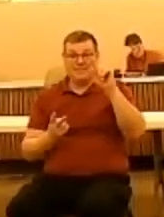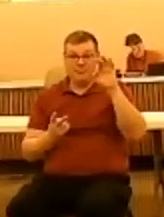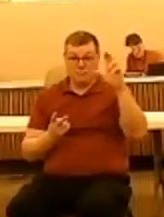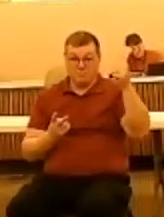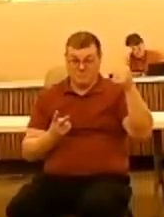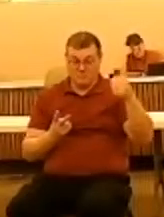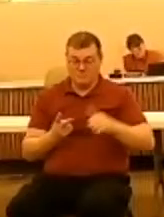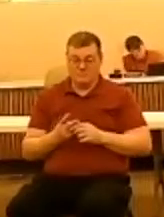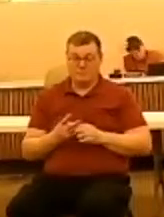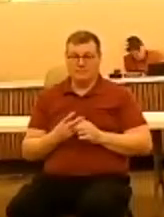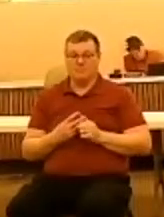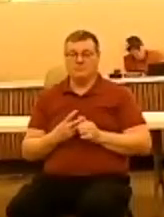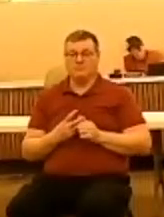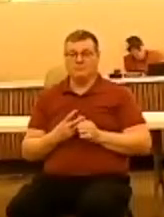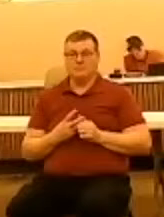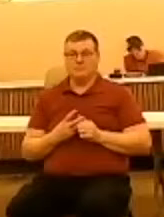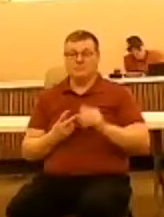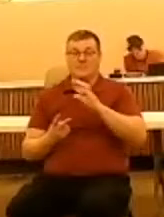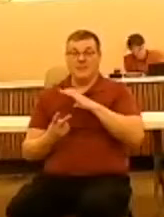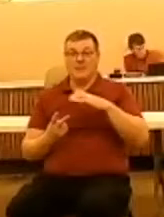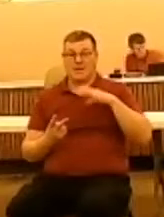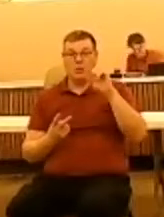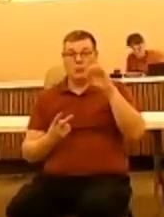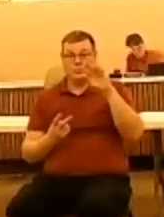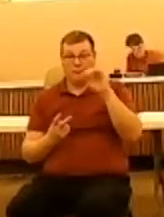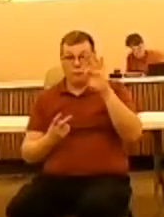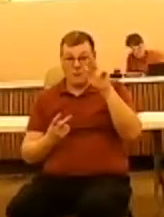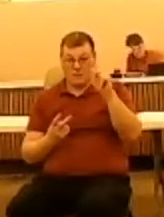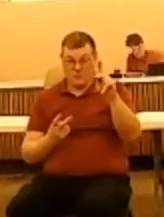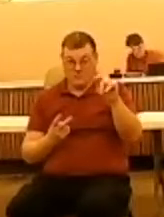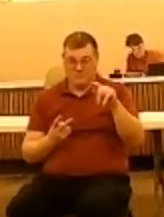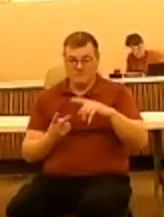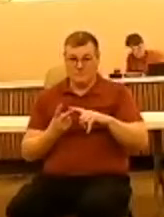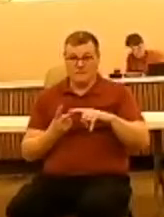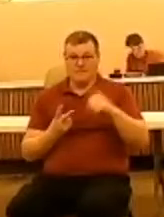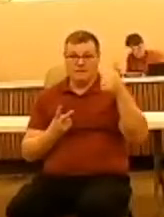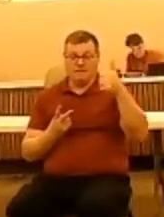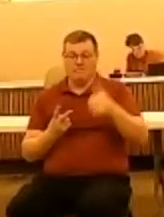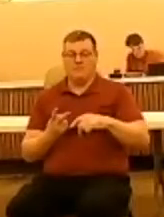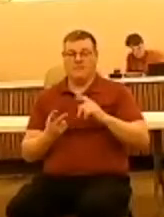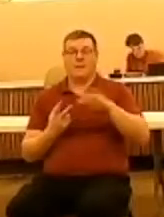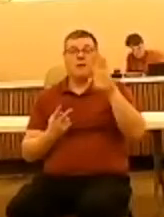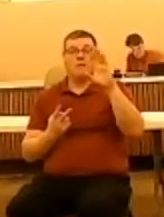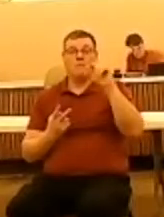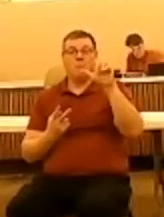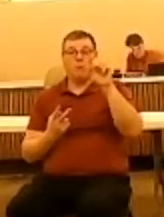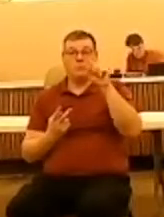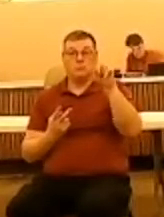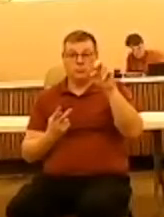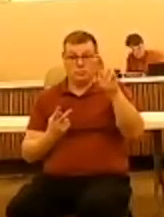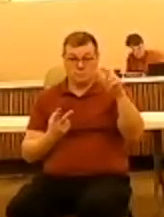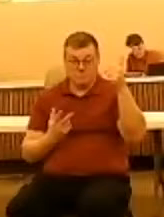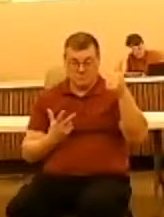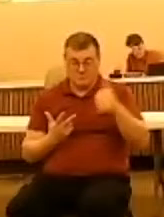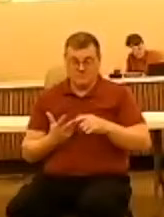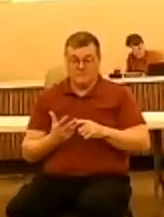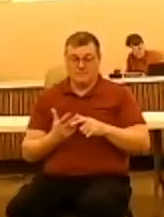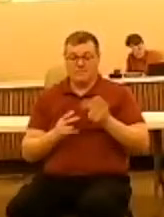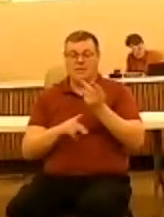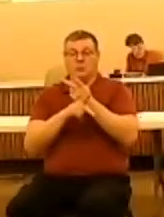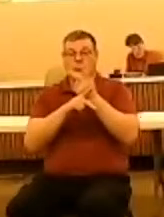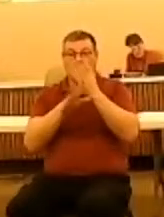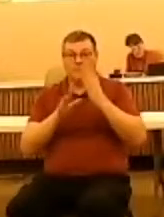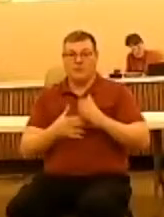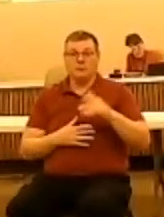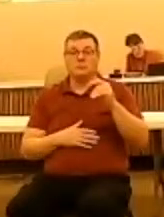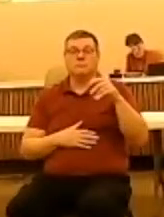Aye. Councilmember Safranek, Aye. Councilmember Bolsner, Supervisor Schultz.